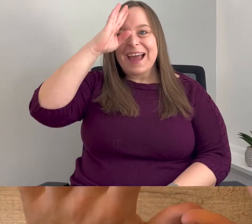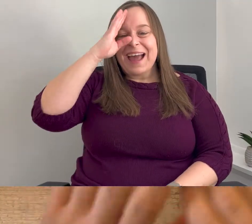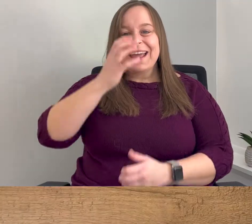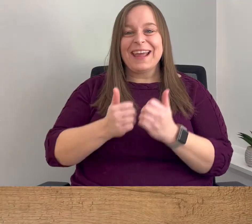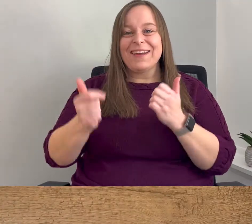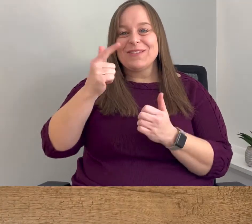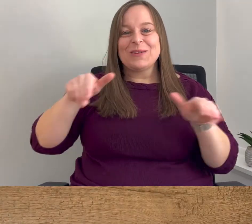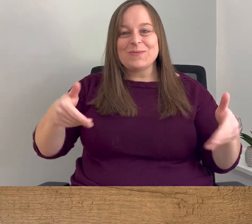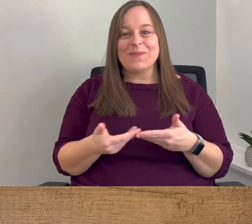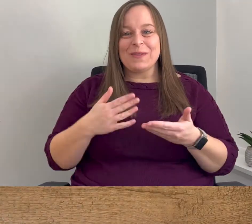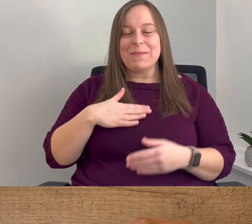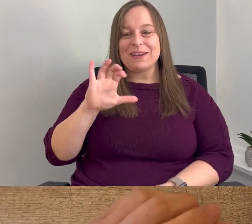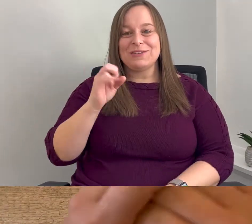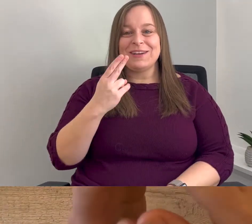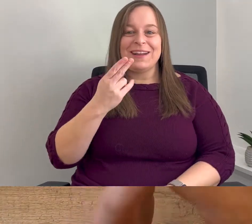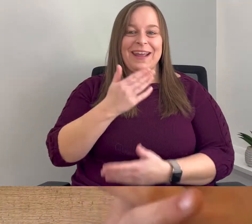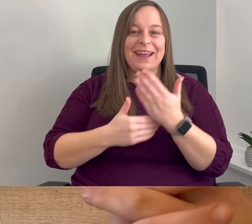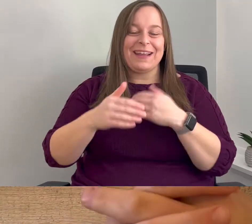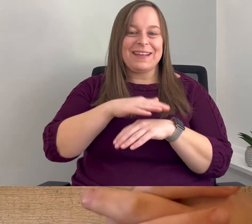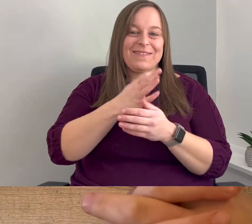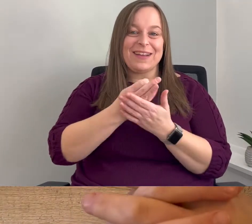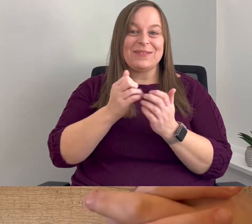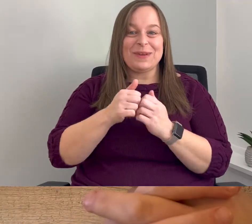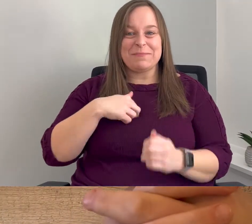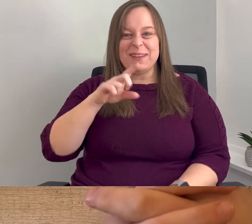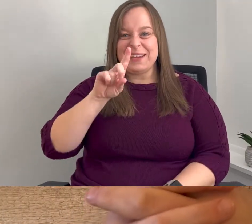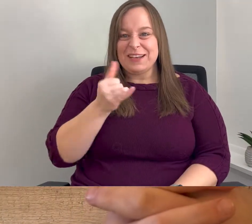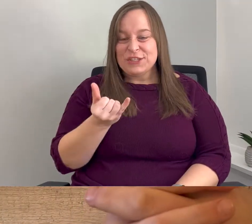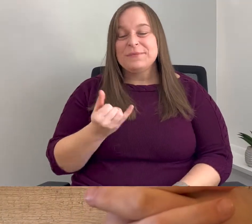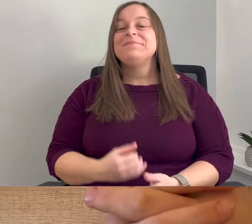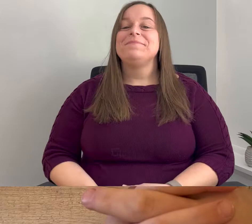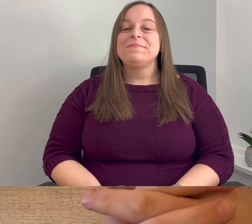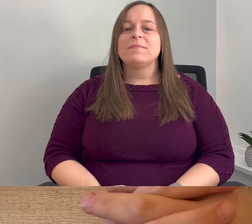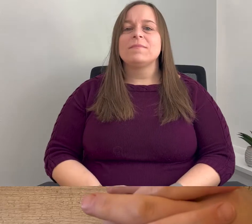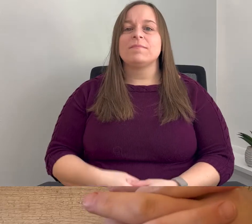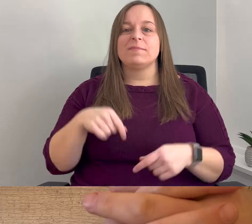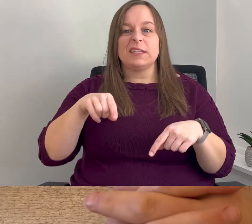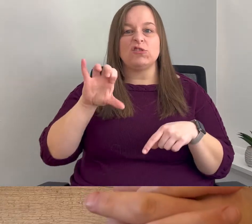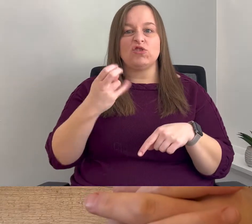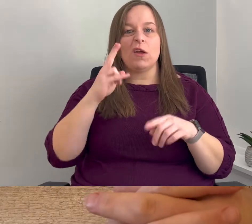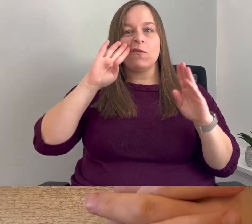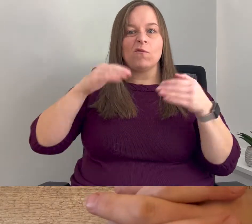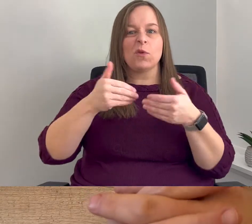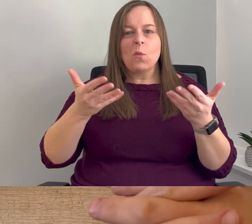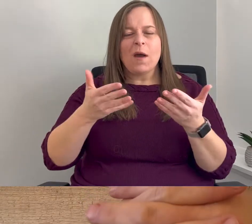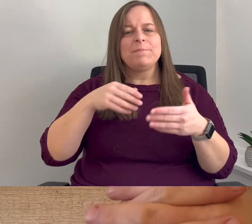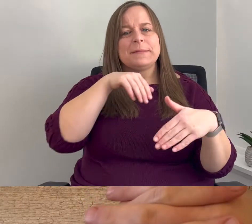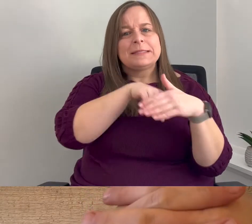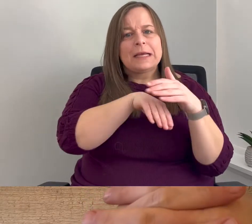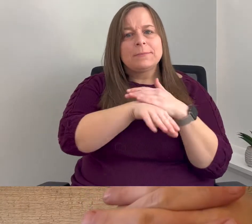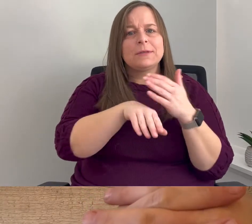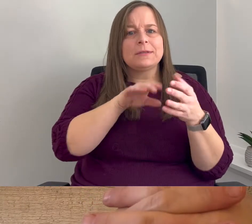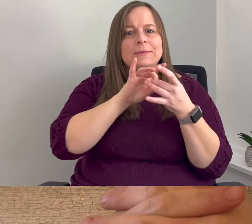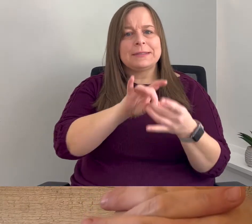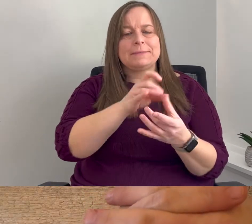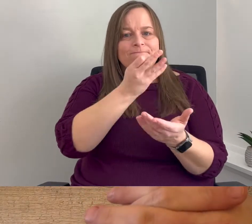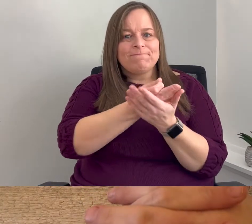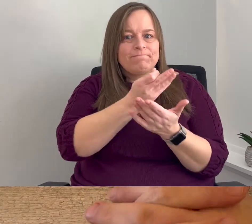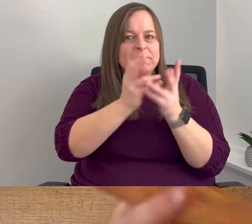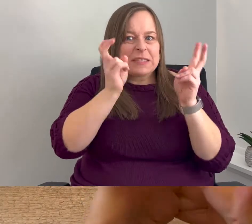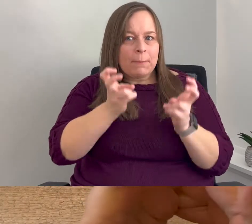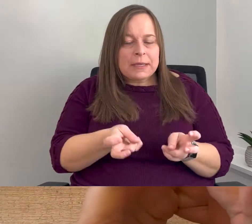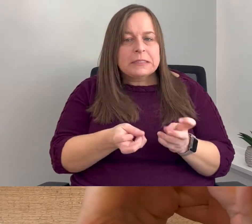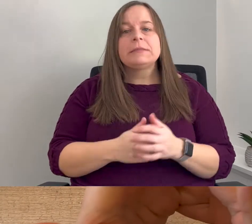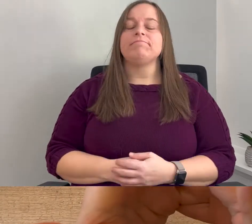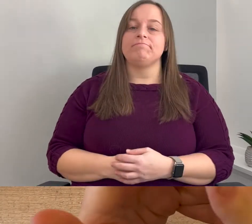Hi everyone, welcome to my channel, Hands-on Finances with me, Donna Jean. At this channel, we focus on accessibility